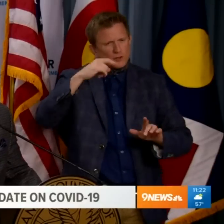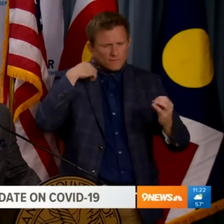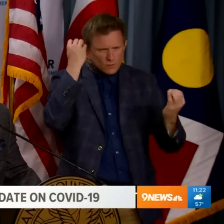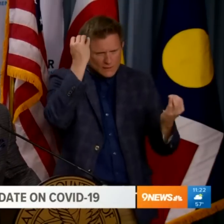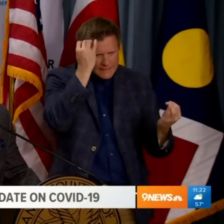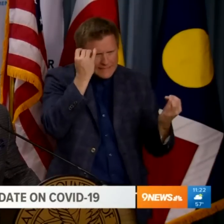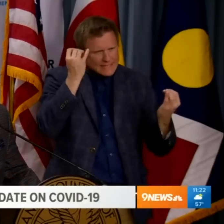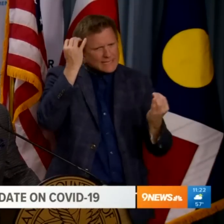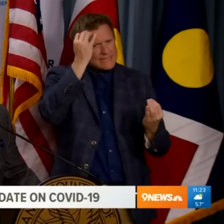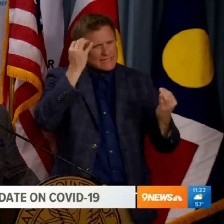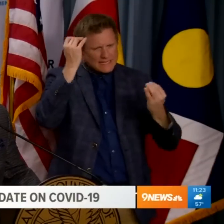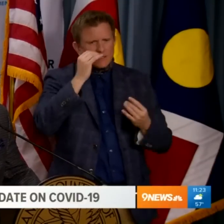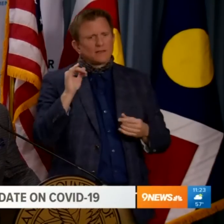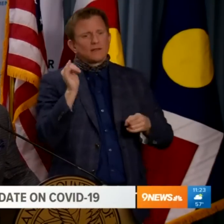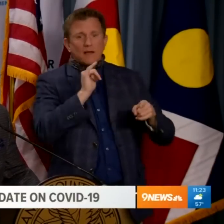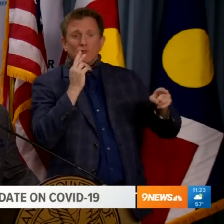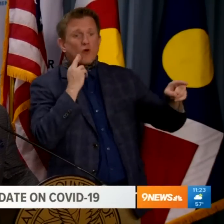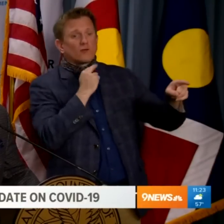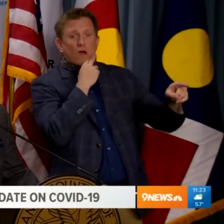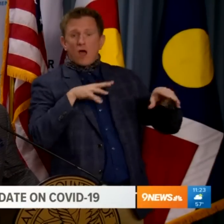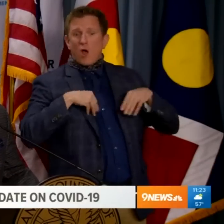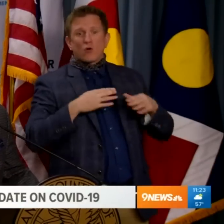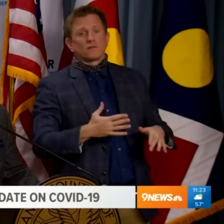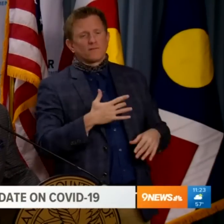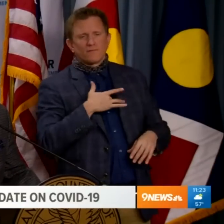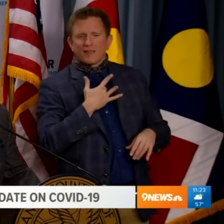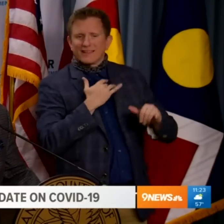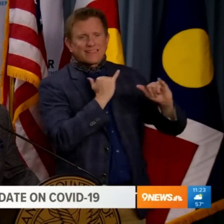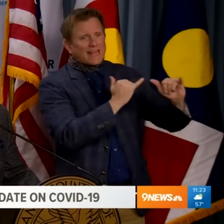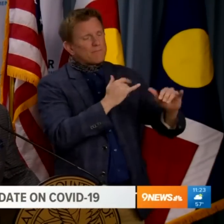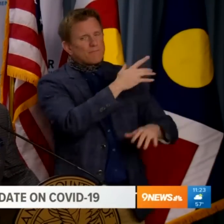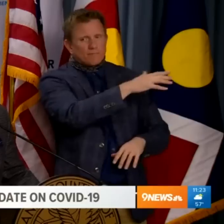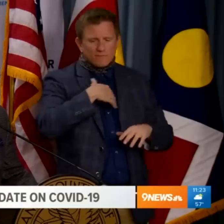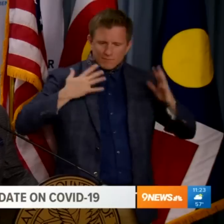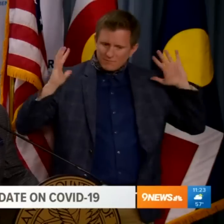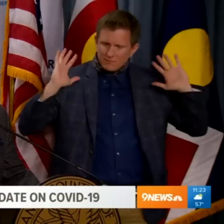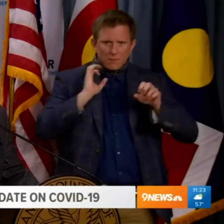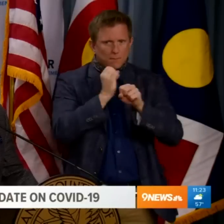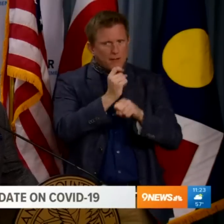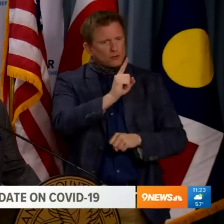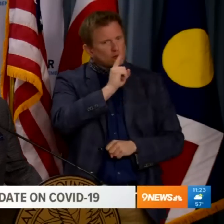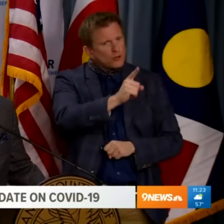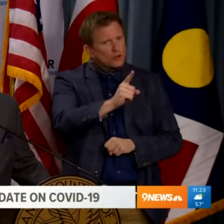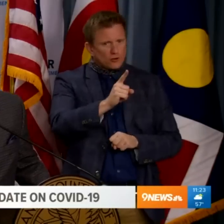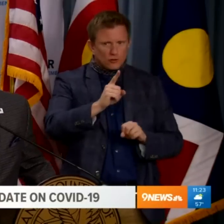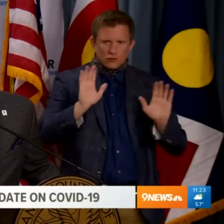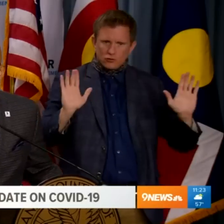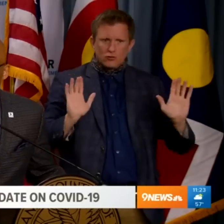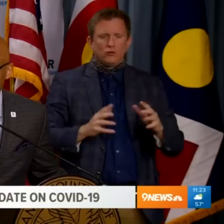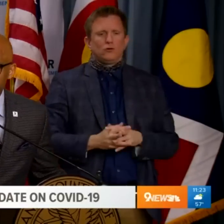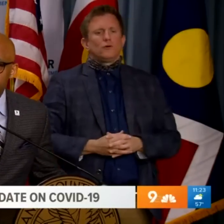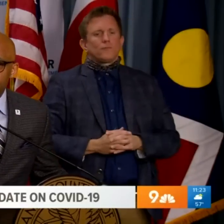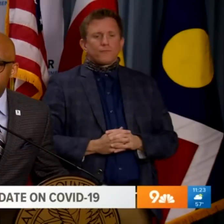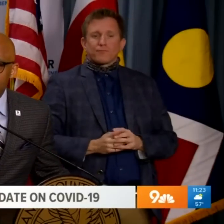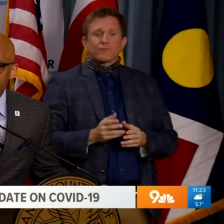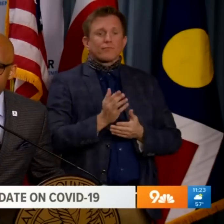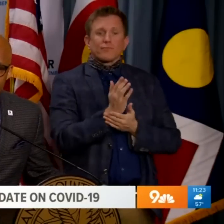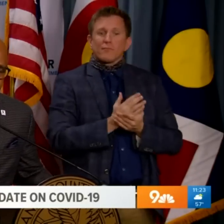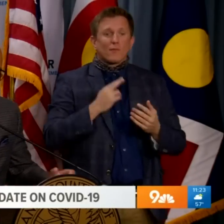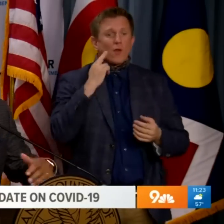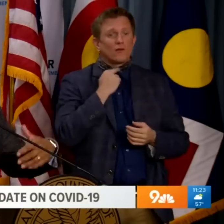our easing into this. But you can bet that there will be some easing into this. Again, we're not going to just throw open the doors of restaurants and